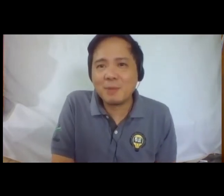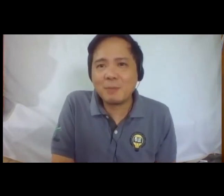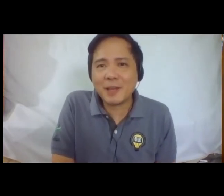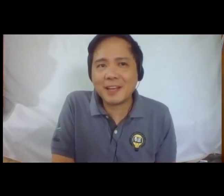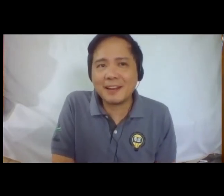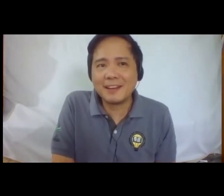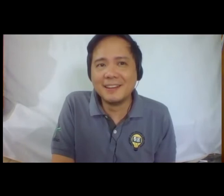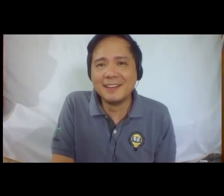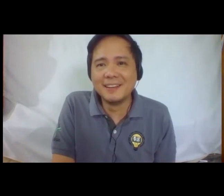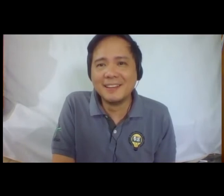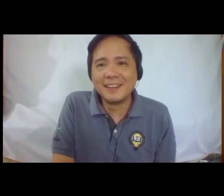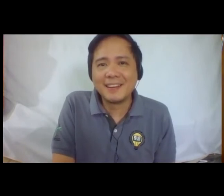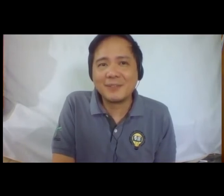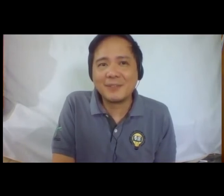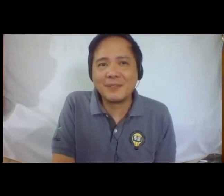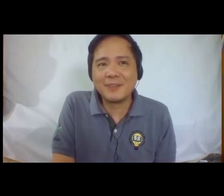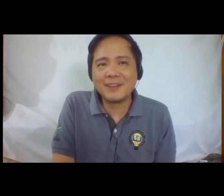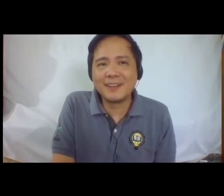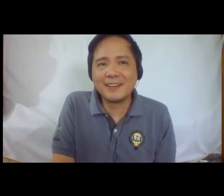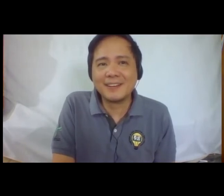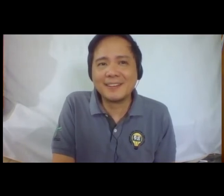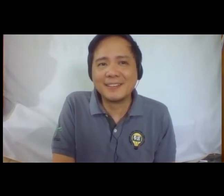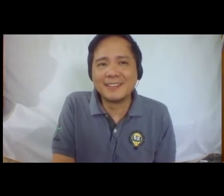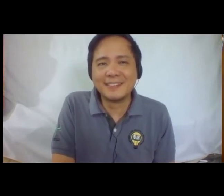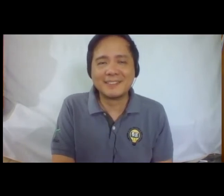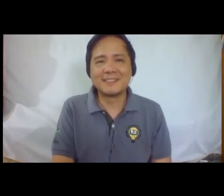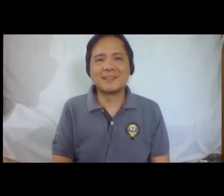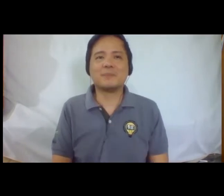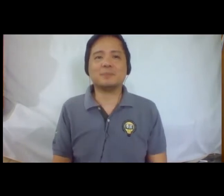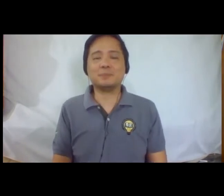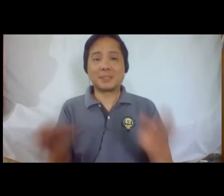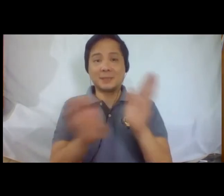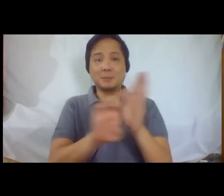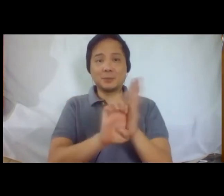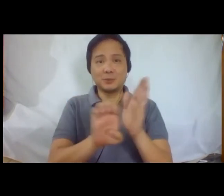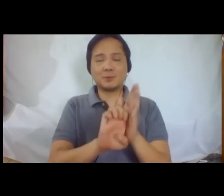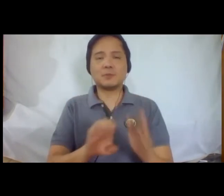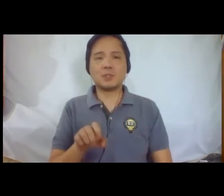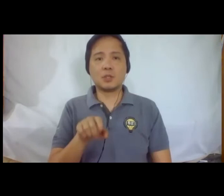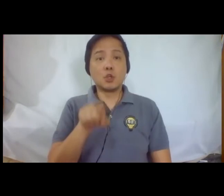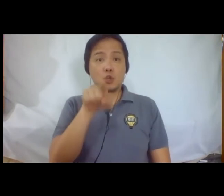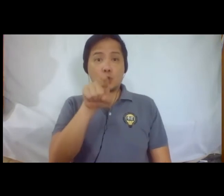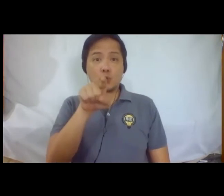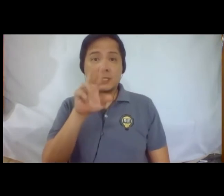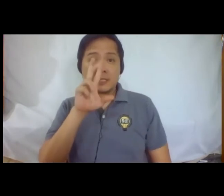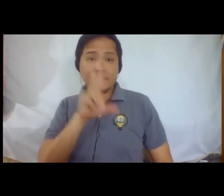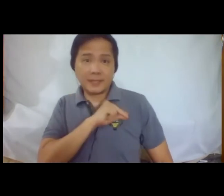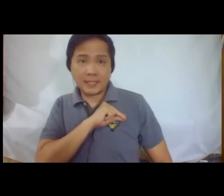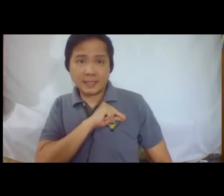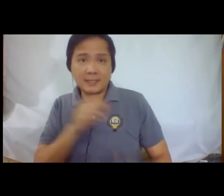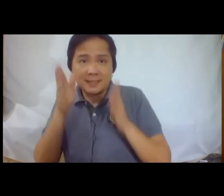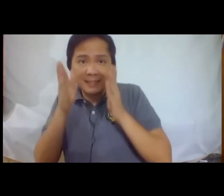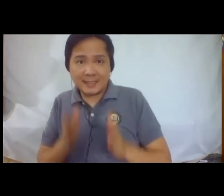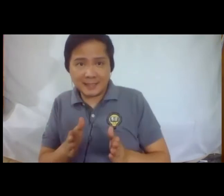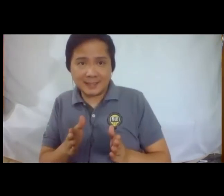What do you mean by you can't? Well, that's what I mean. If you're a Vietnamese citizen, you fly in, you must quarantine